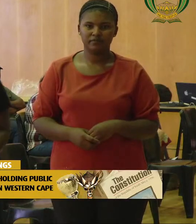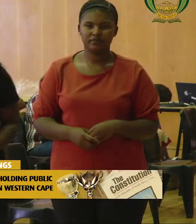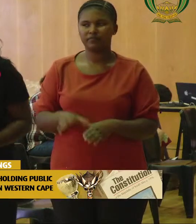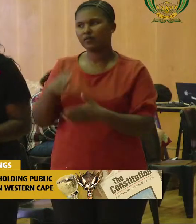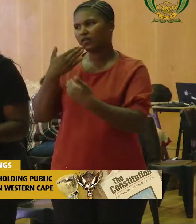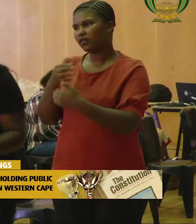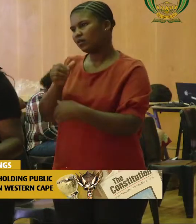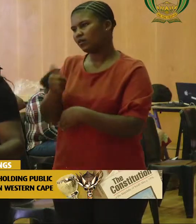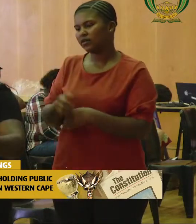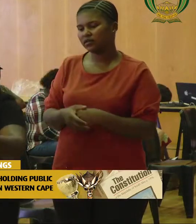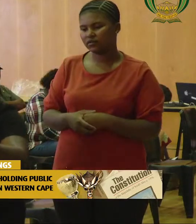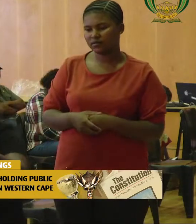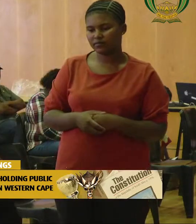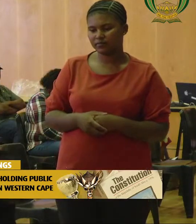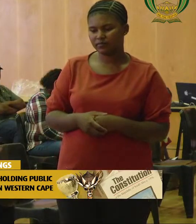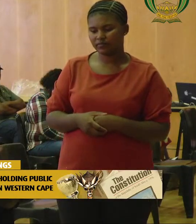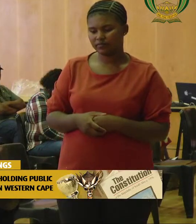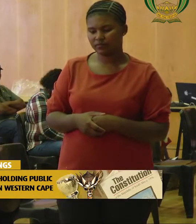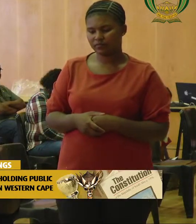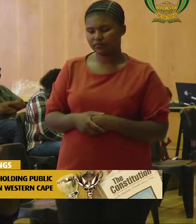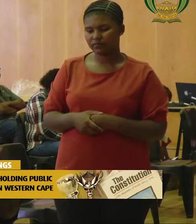Thank you. Next.